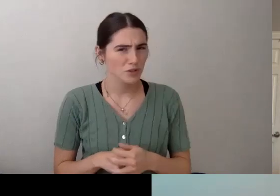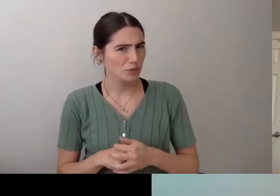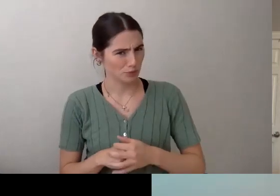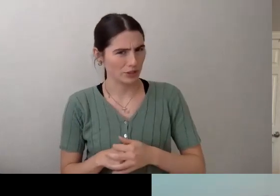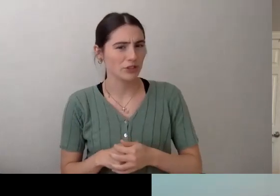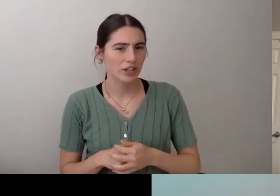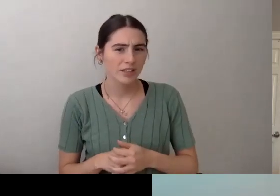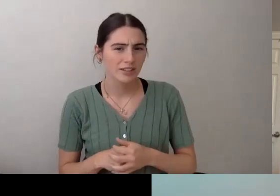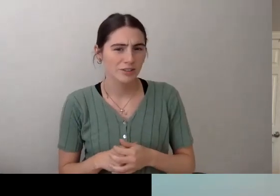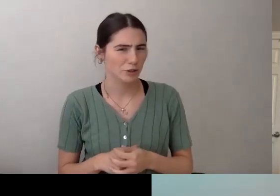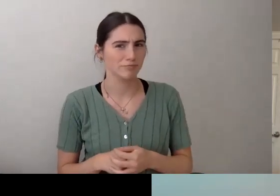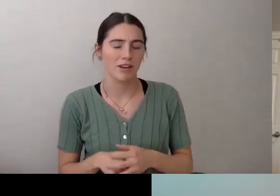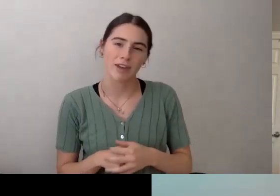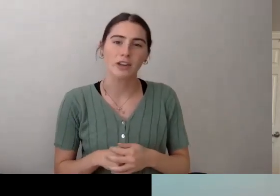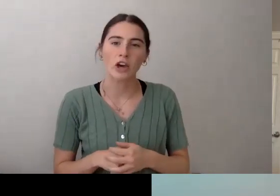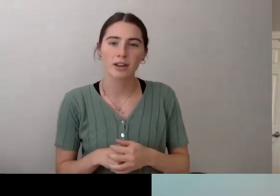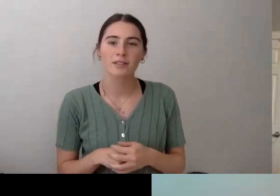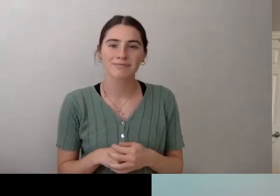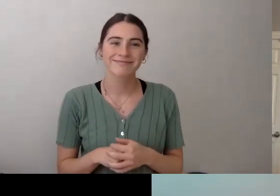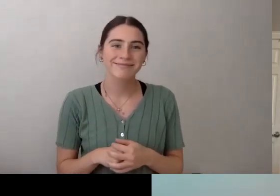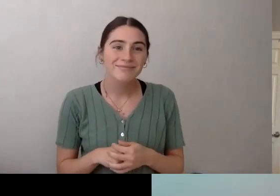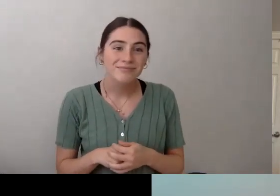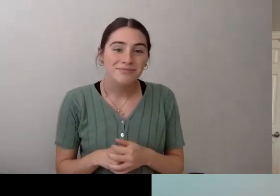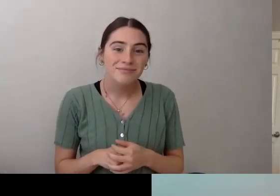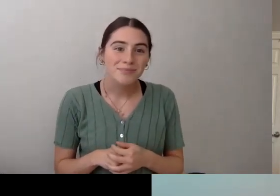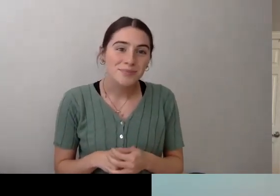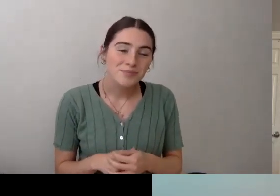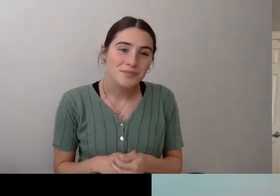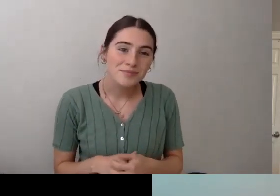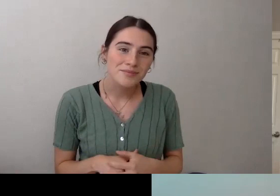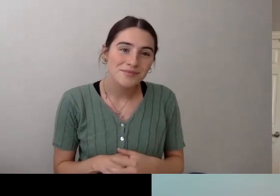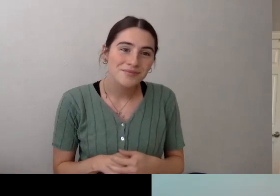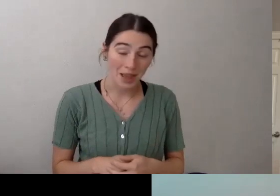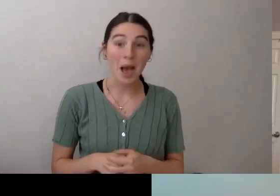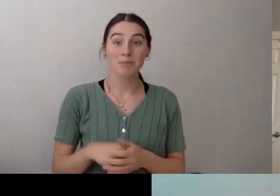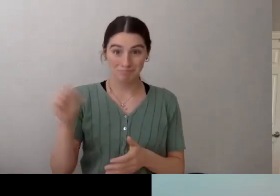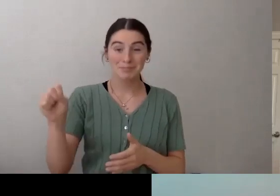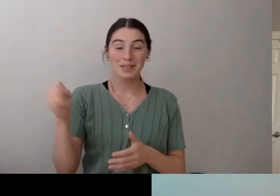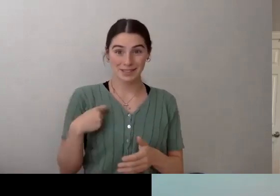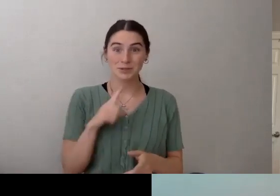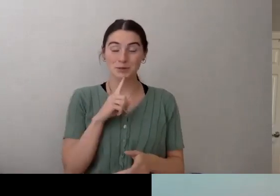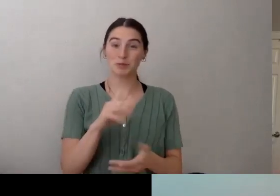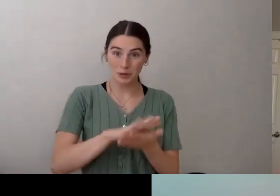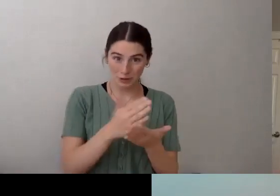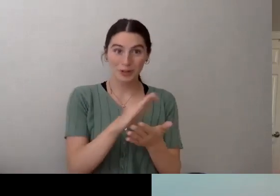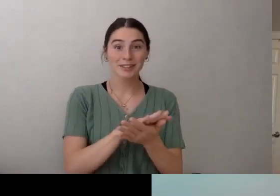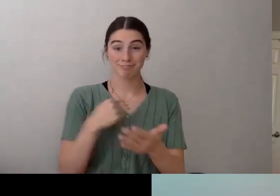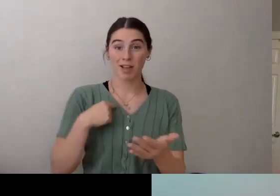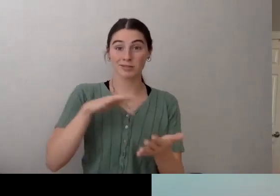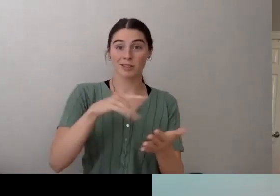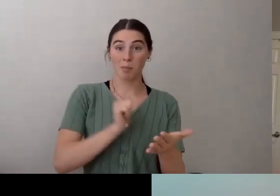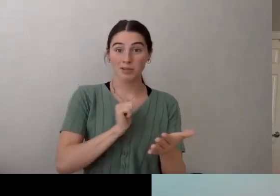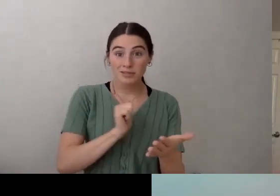Are you a real cook or a fake cook? Yes, I am a real cook. I studied at